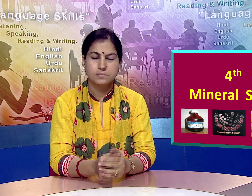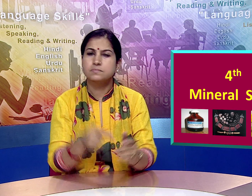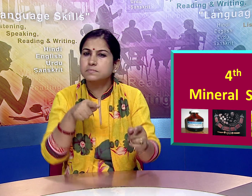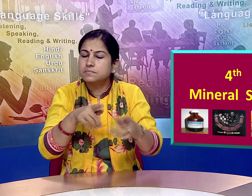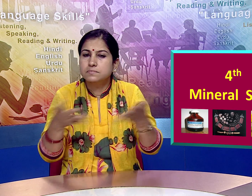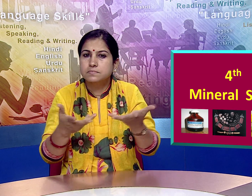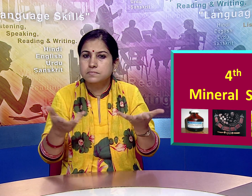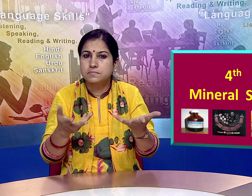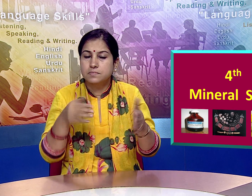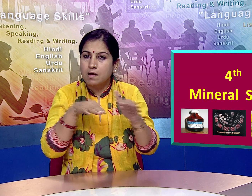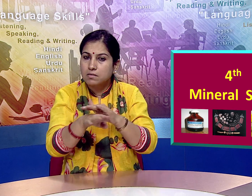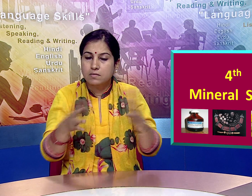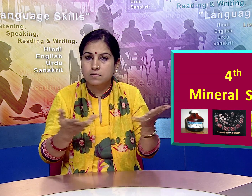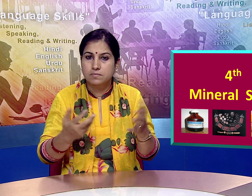Mineral stain include